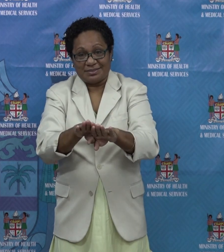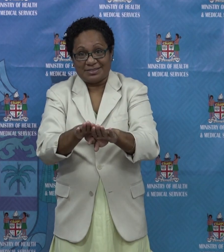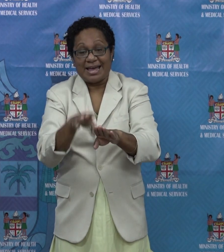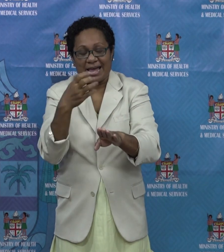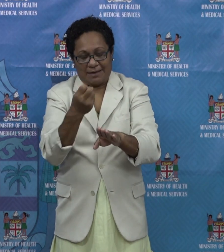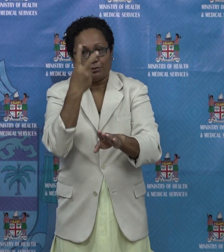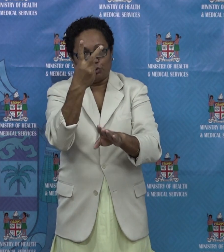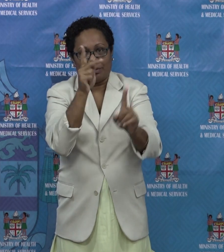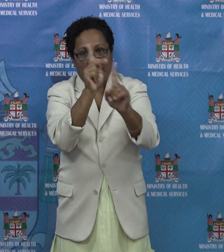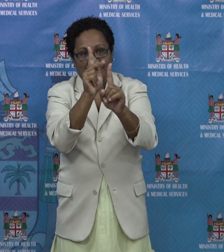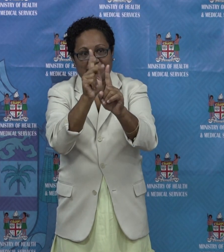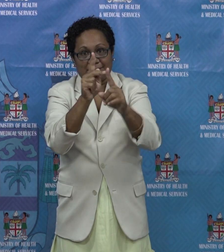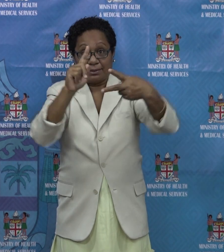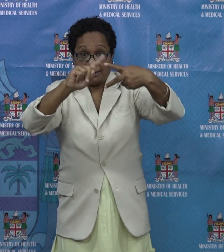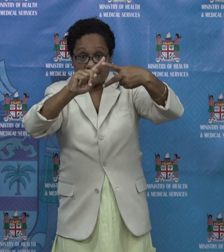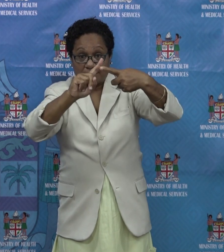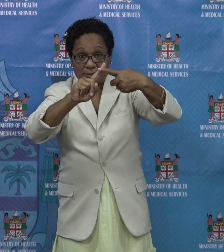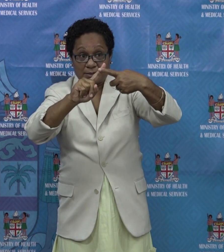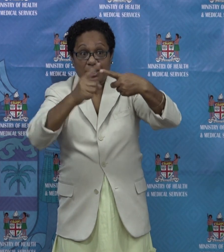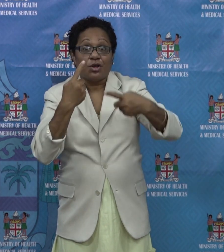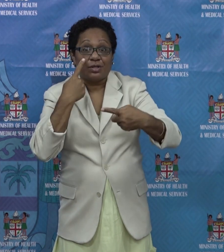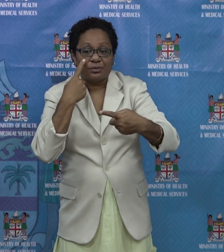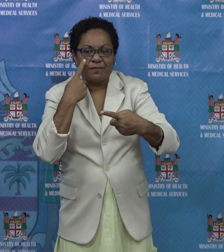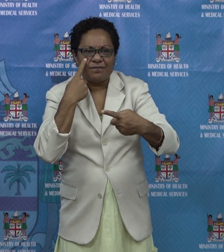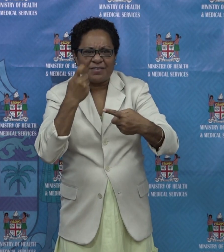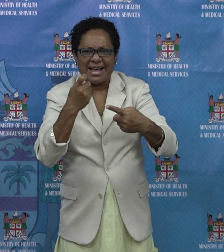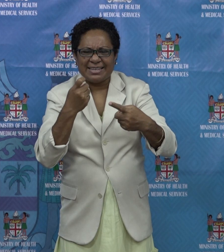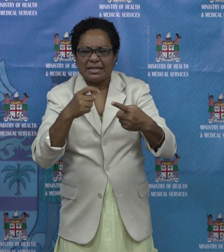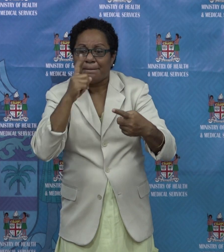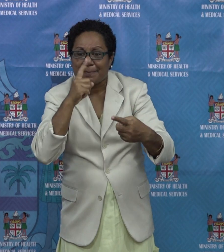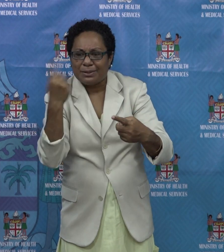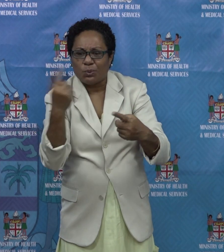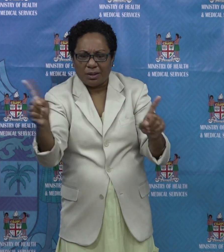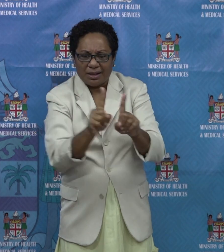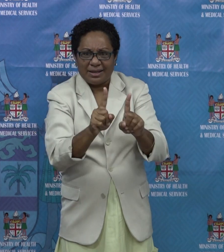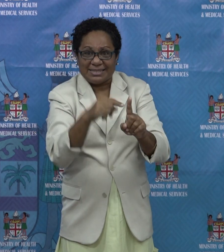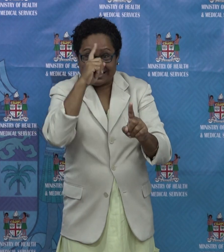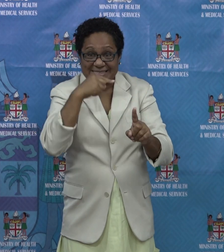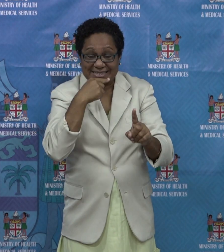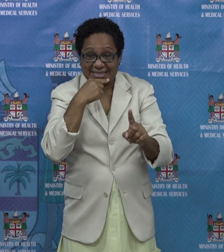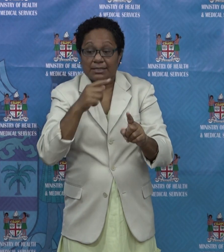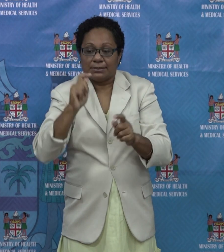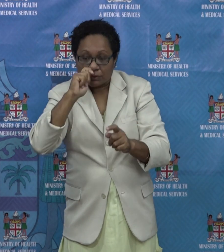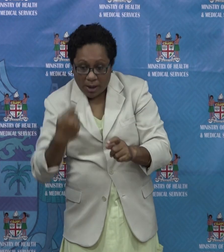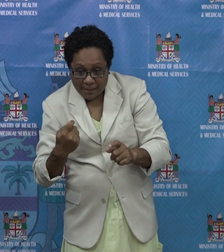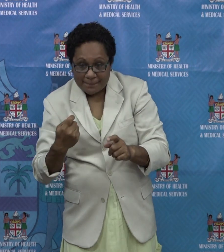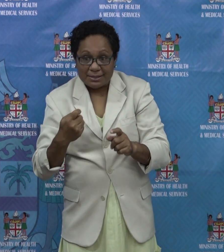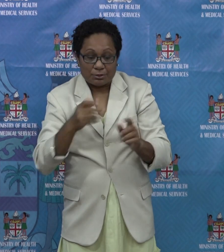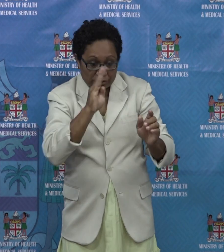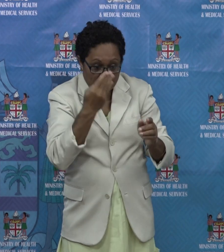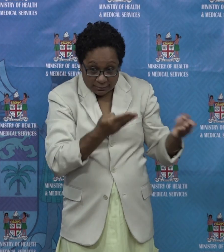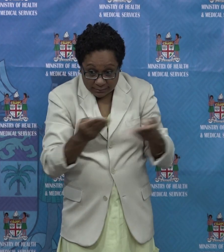from tonight. One is to find contacts of cases, to get them swabbed, get their results back, get them into